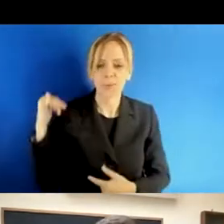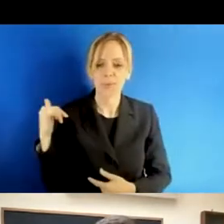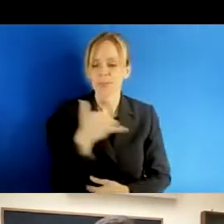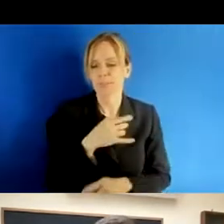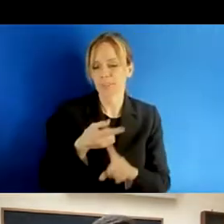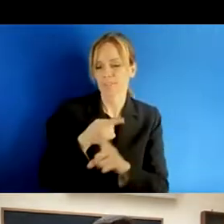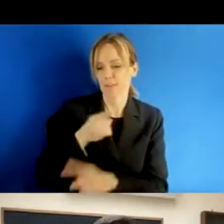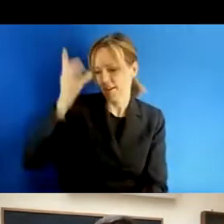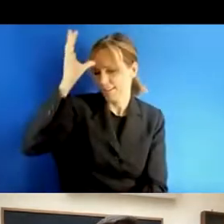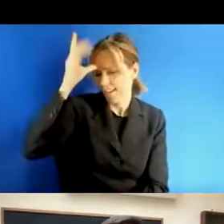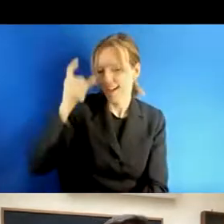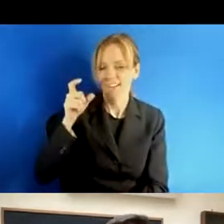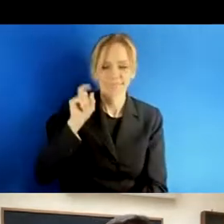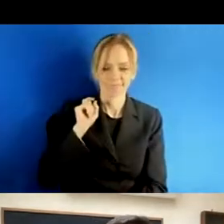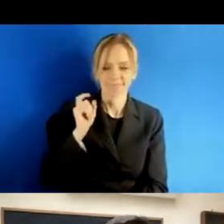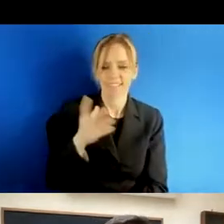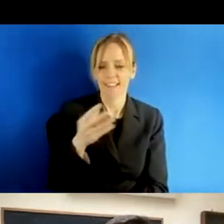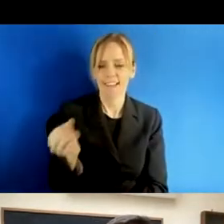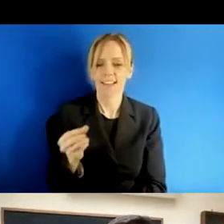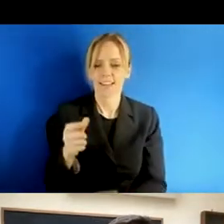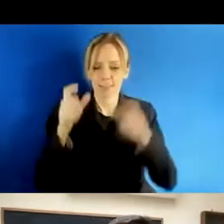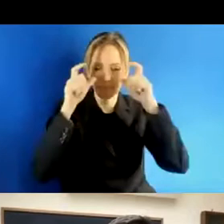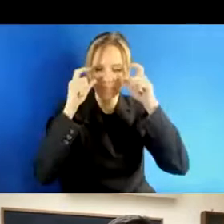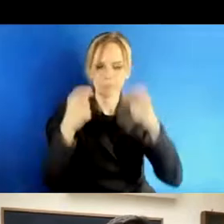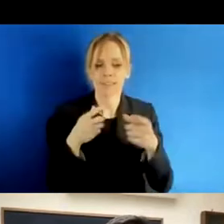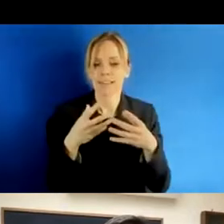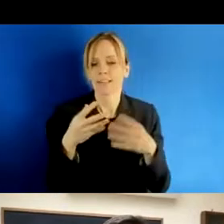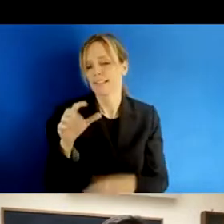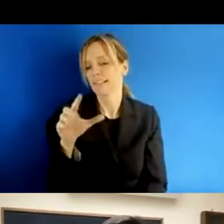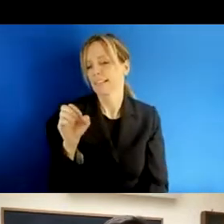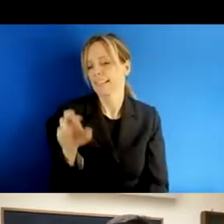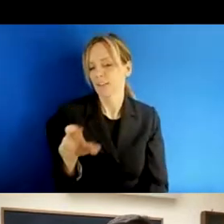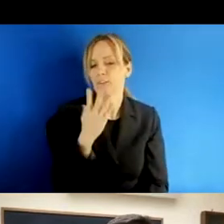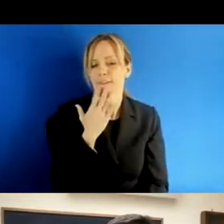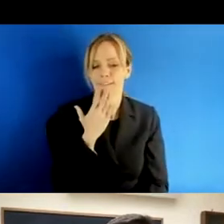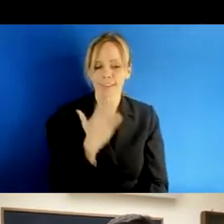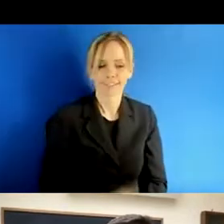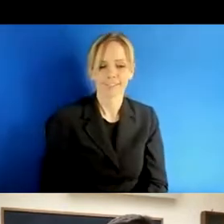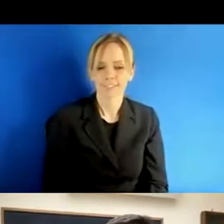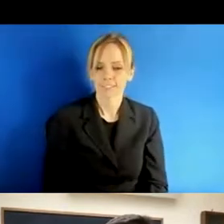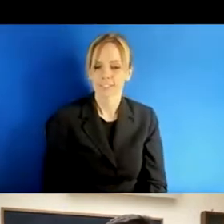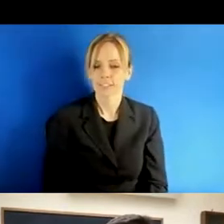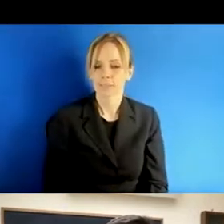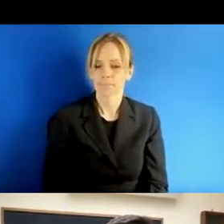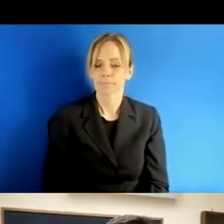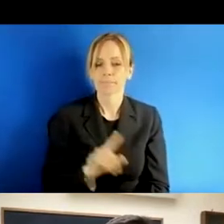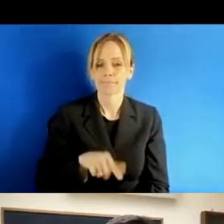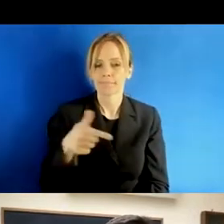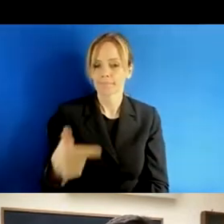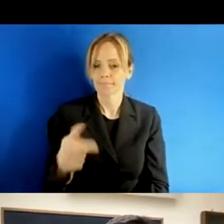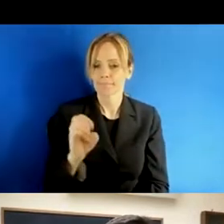gave me, and I'm wearing some clear framed glasses. I will hand it back to you,